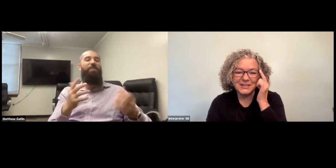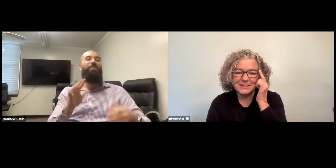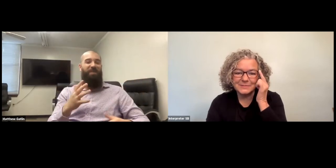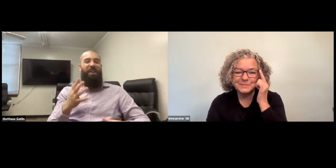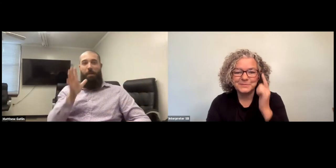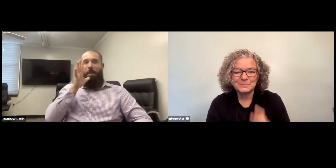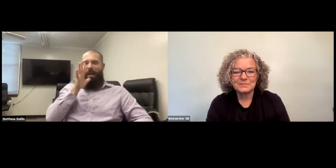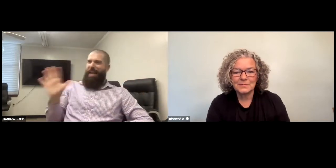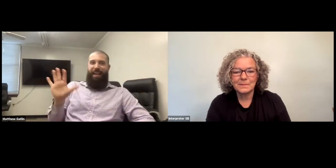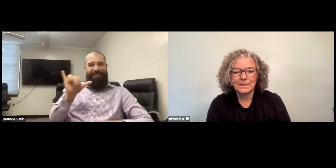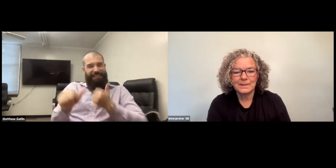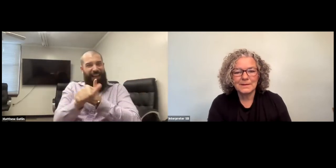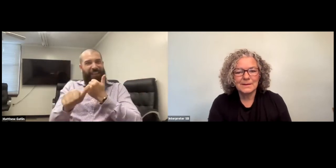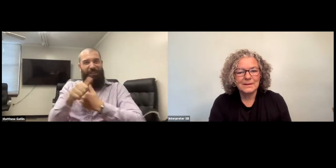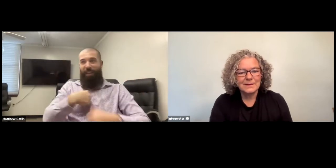what you're saying.